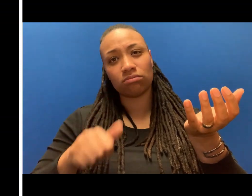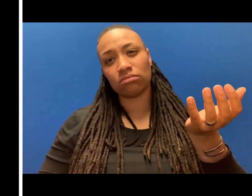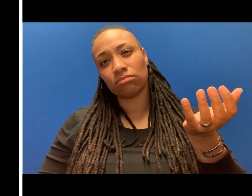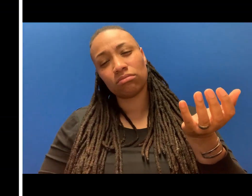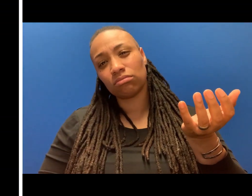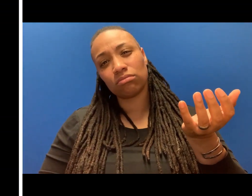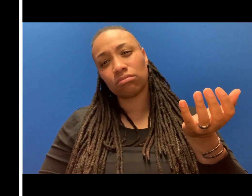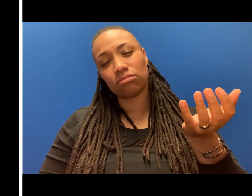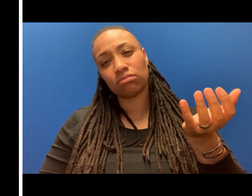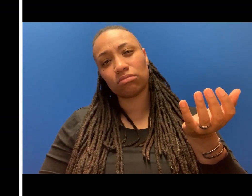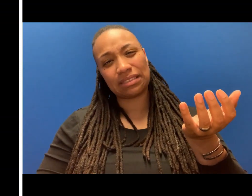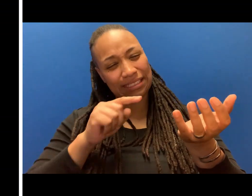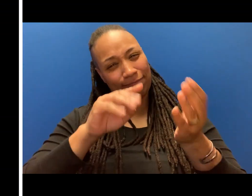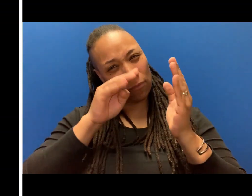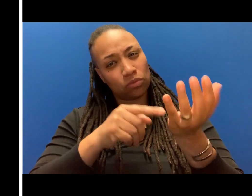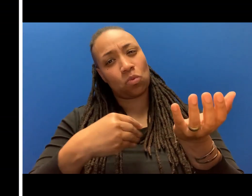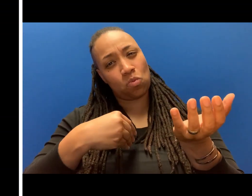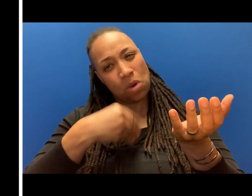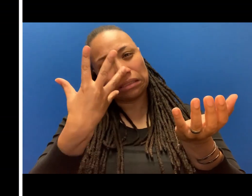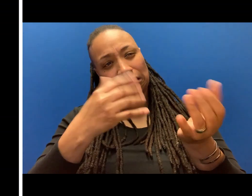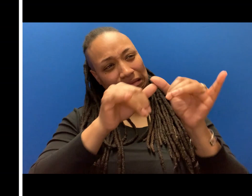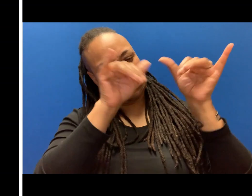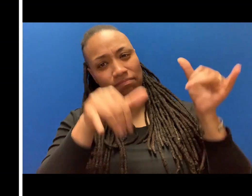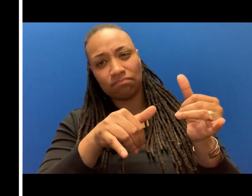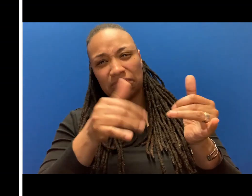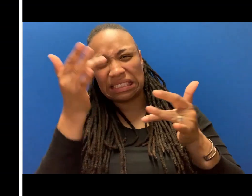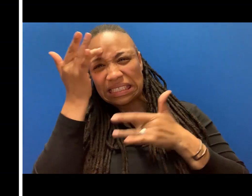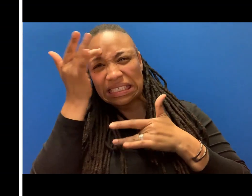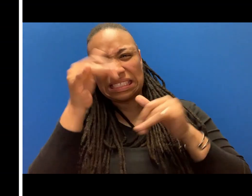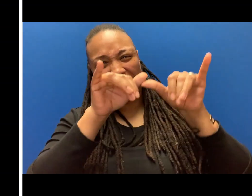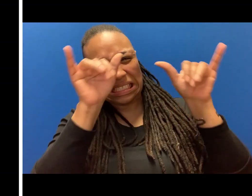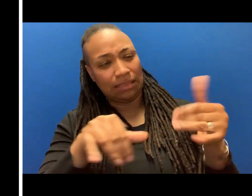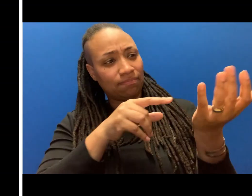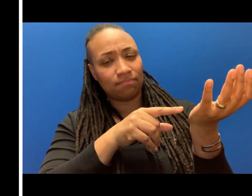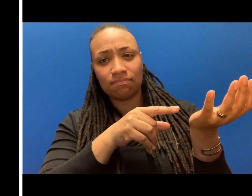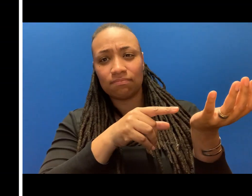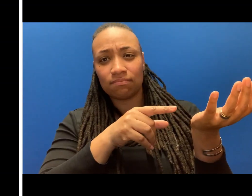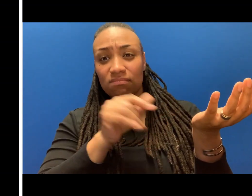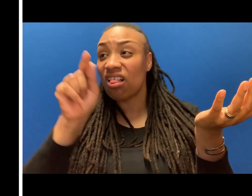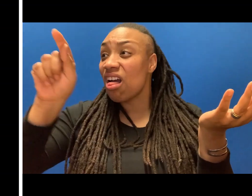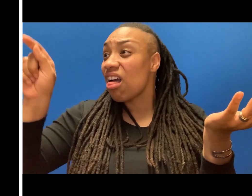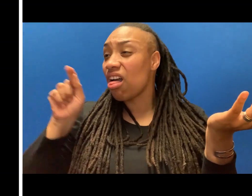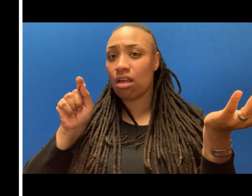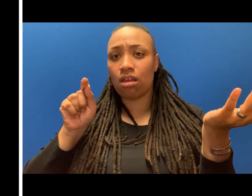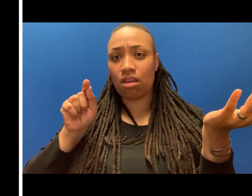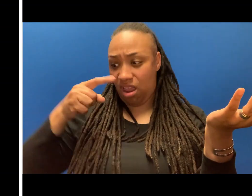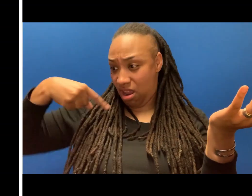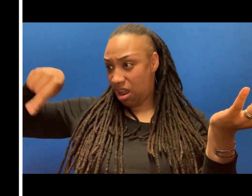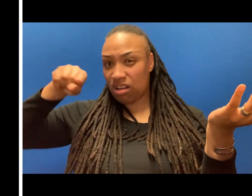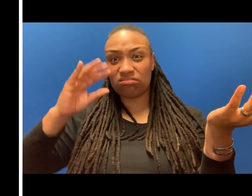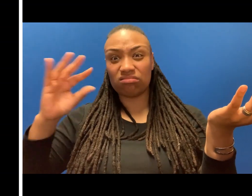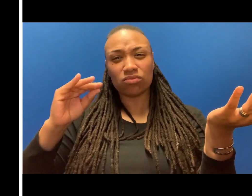That white people need to be talking about whiteness. Stop talking about how hard black